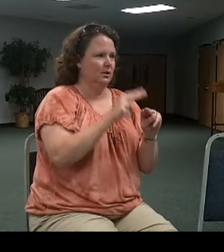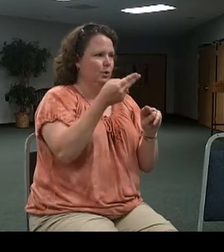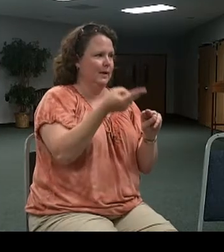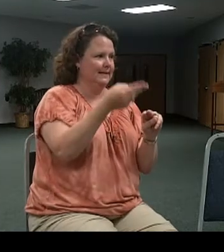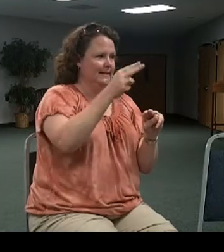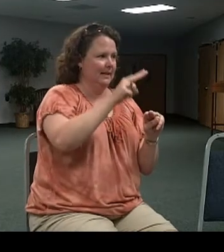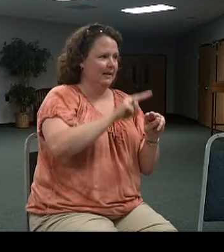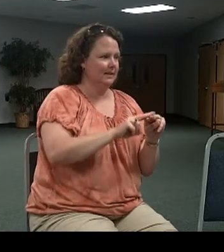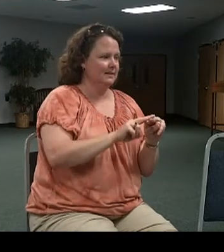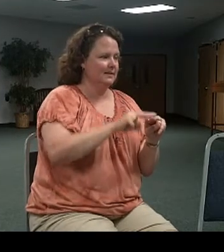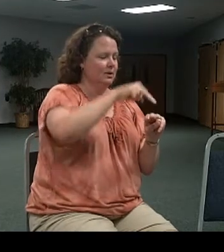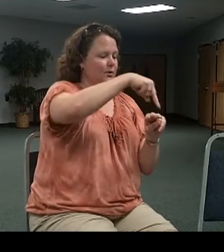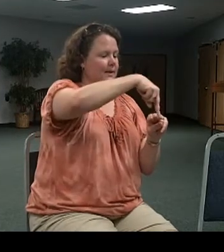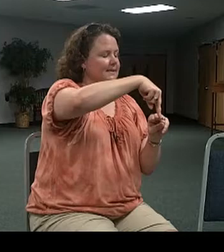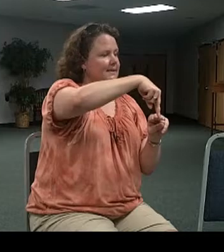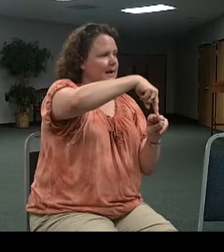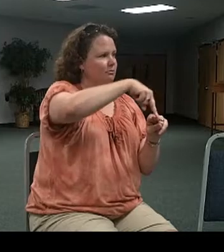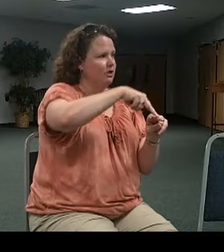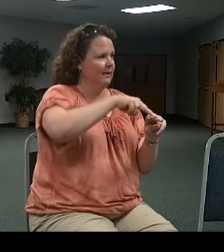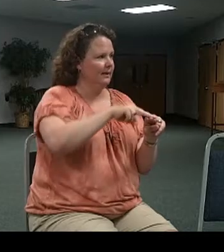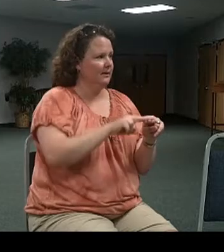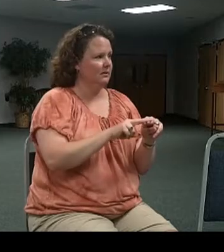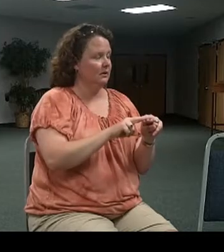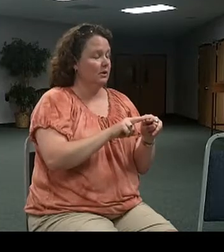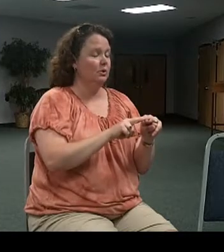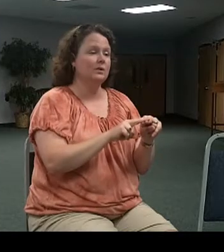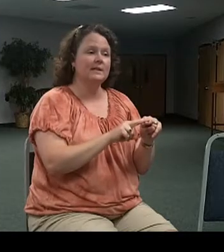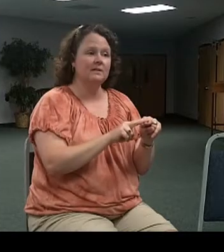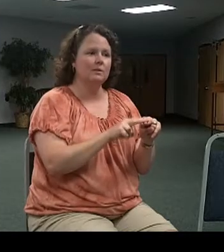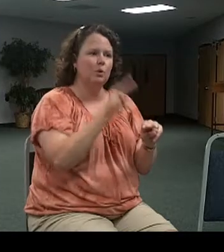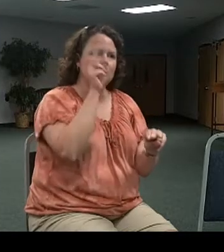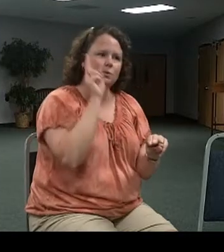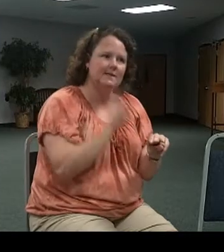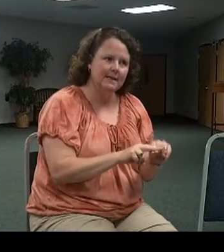You can sit like this. You can sit down gently. You can tell someone to sit.